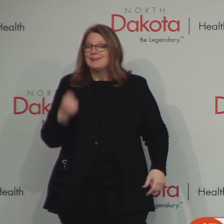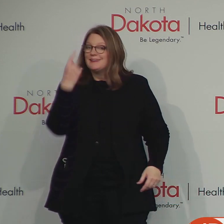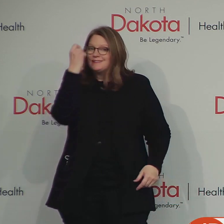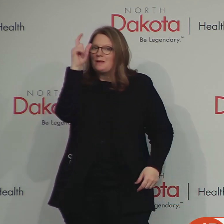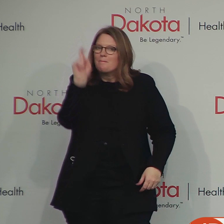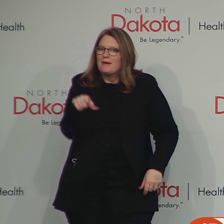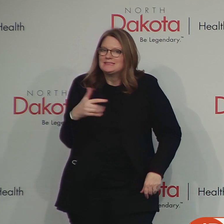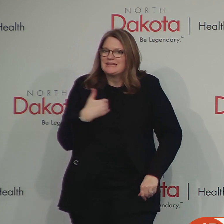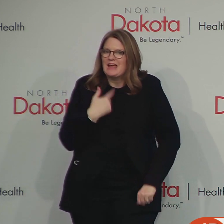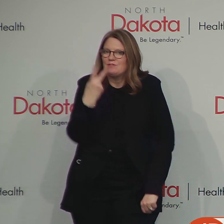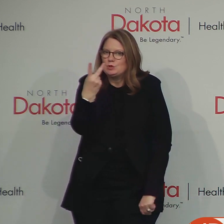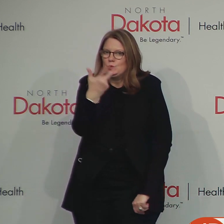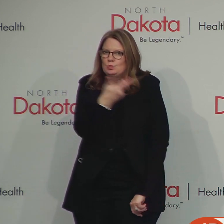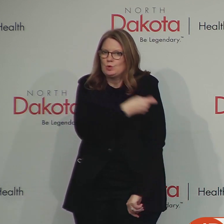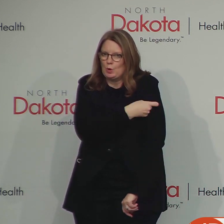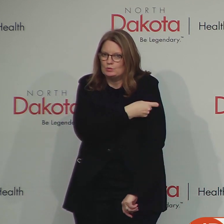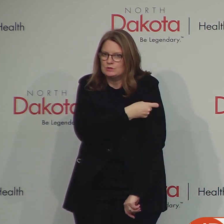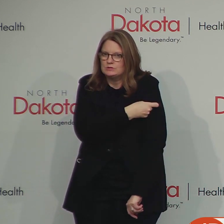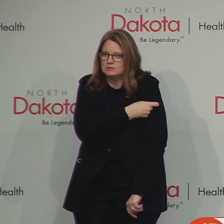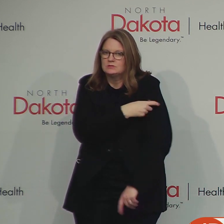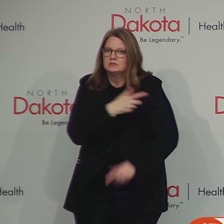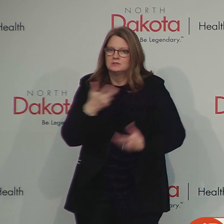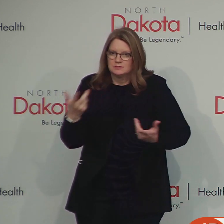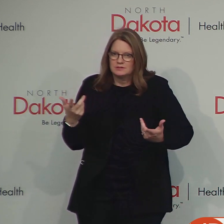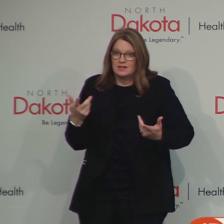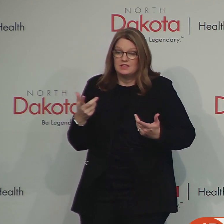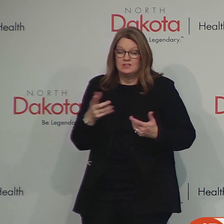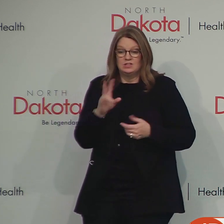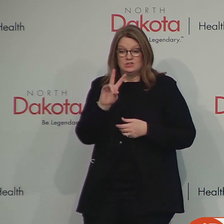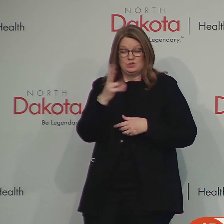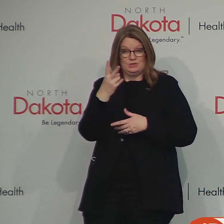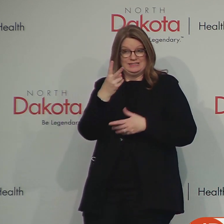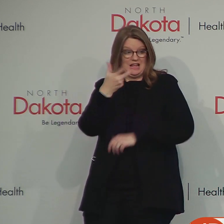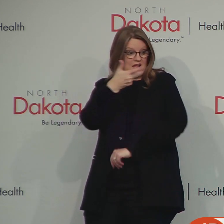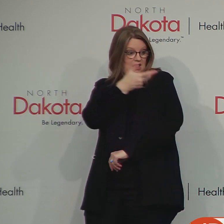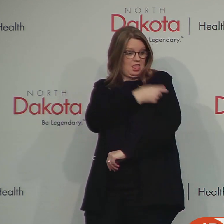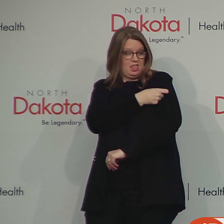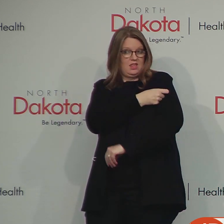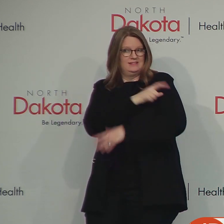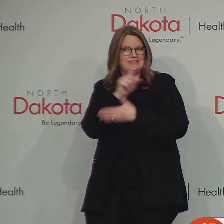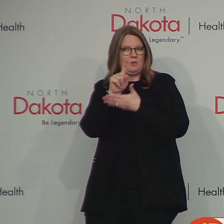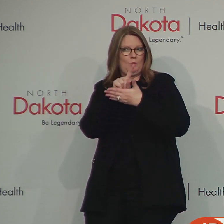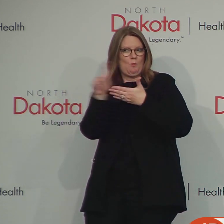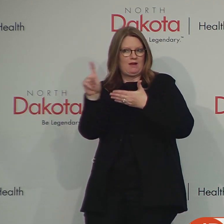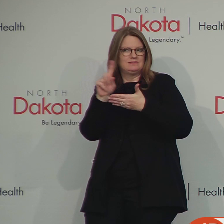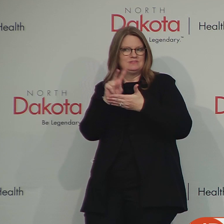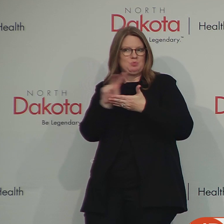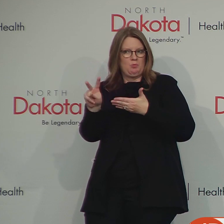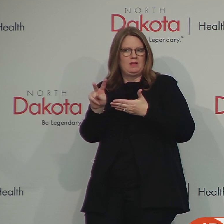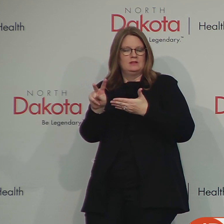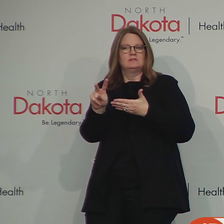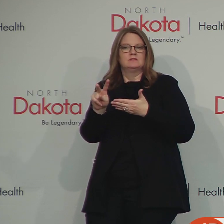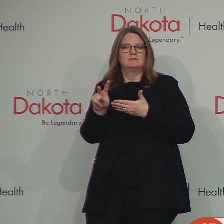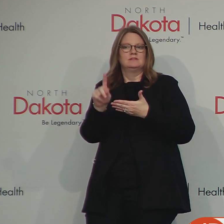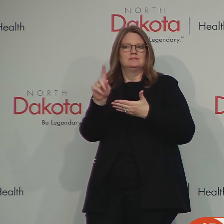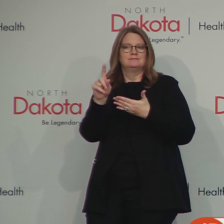and it takes a week to 2 weeks after even the second dose to get to that 95% efficacy rate. And so